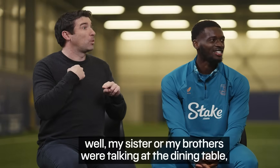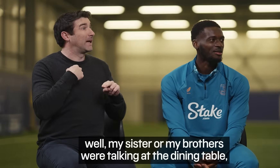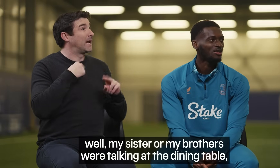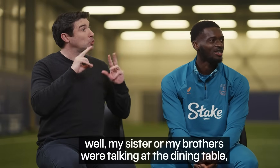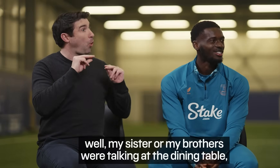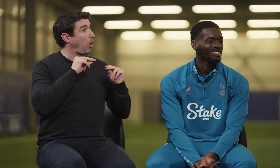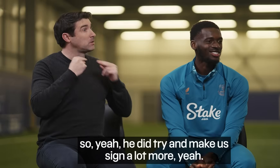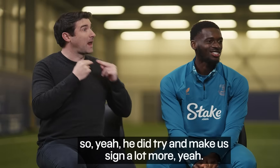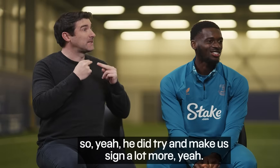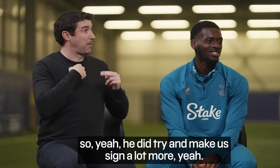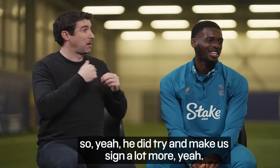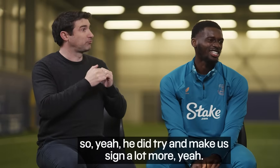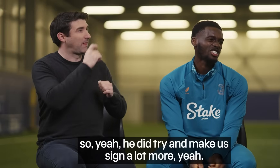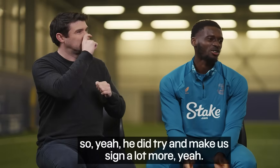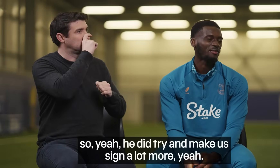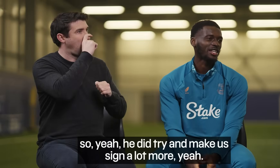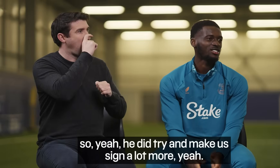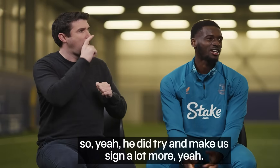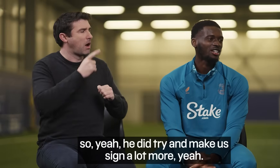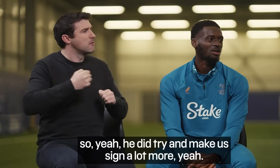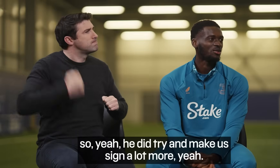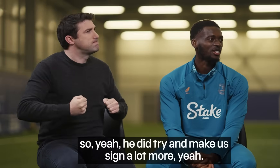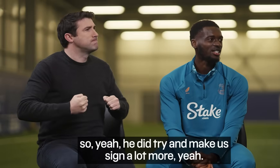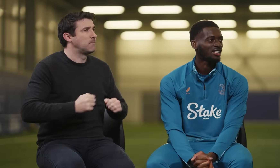table. So yeah, he did try and make us sign a lot more, yeah.